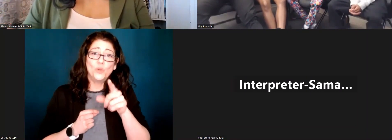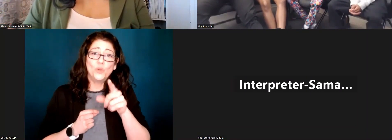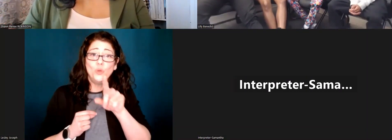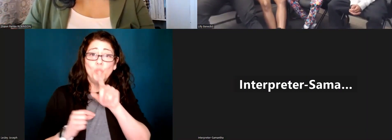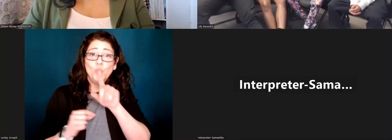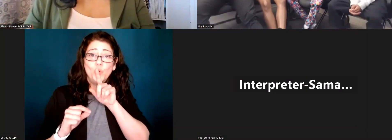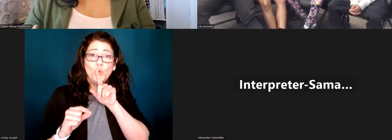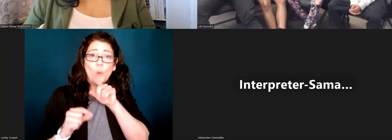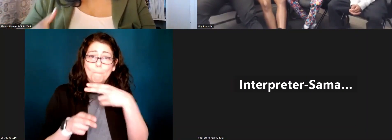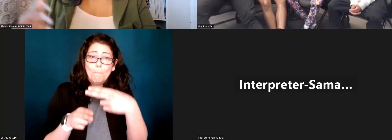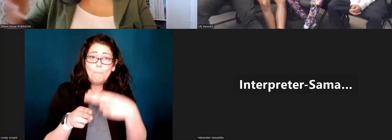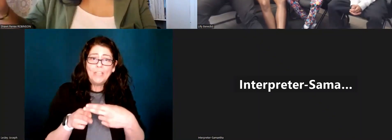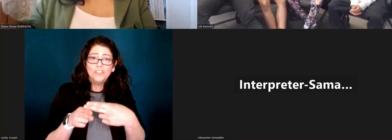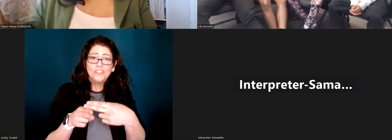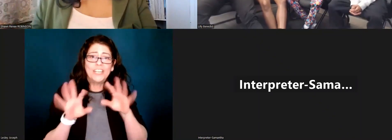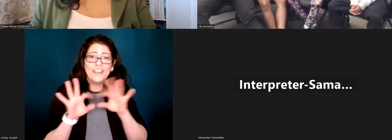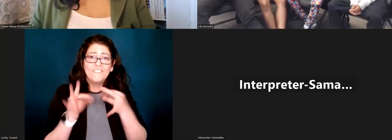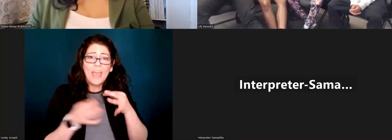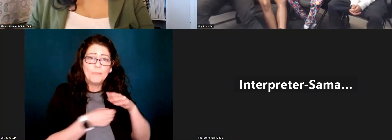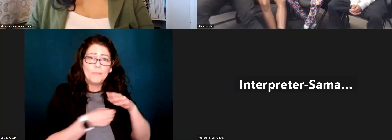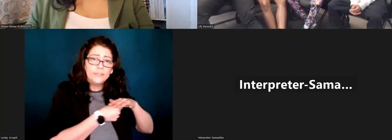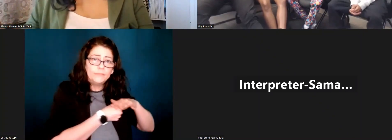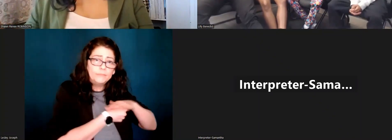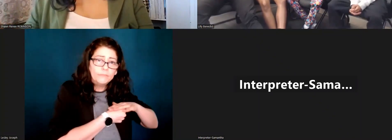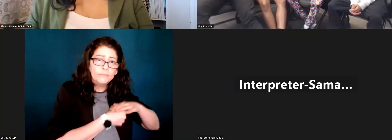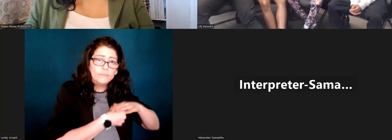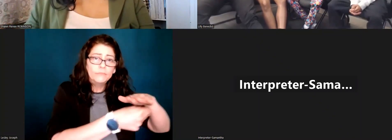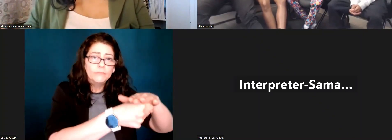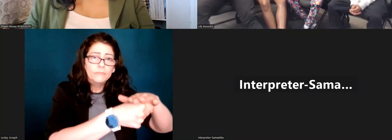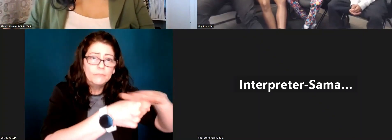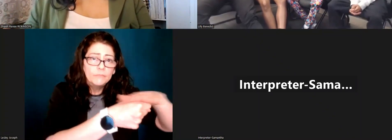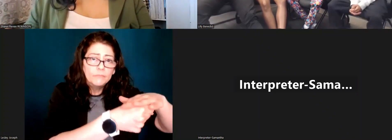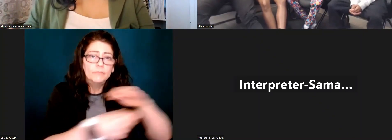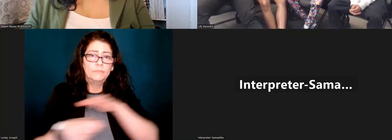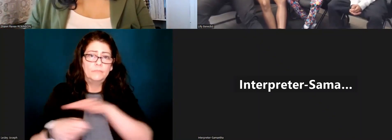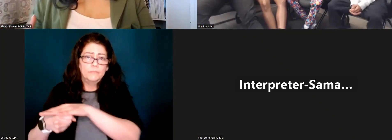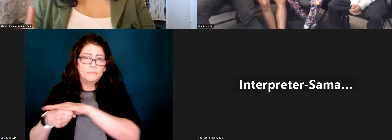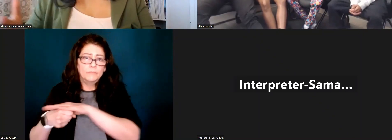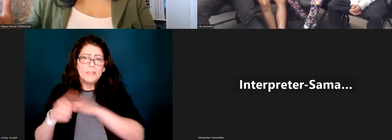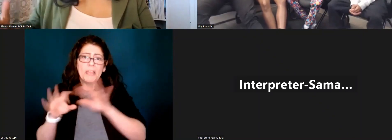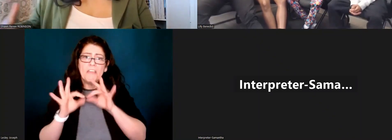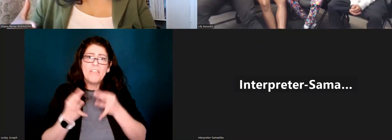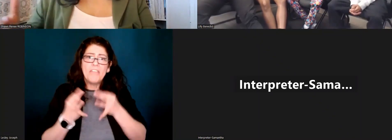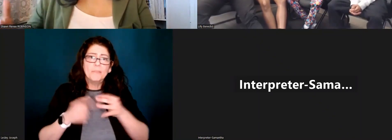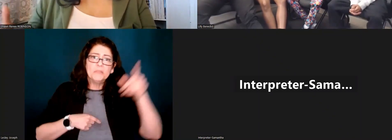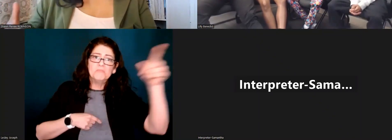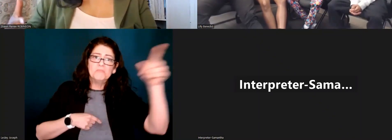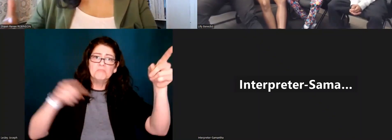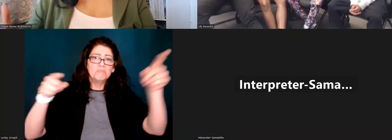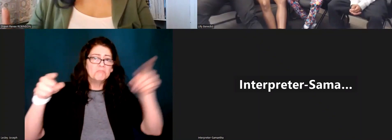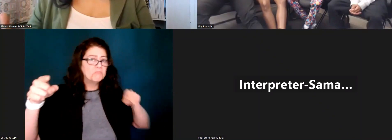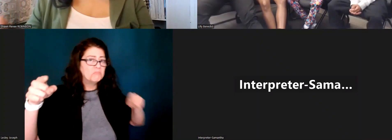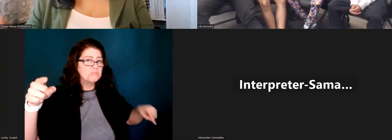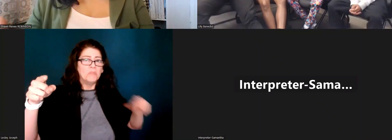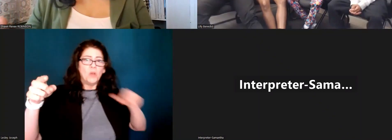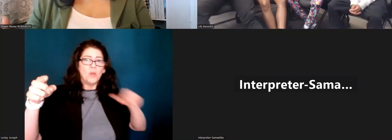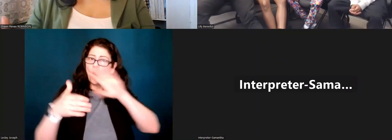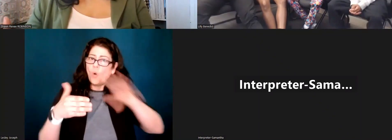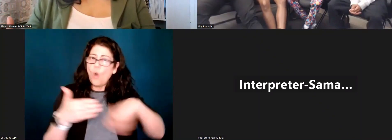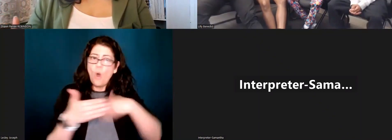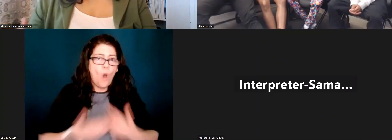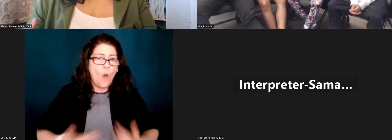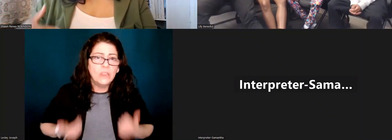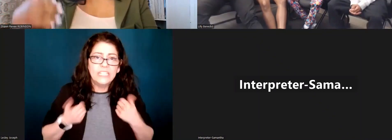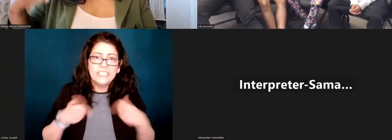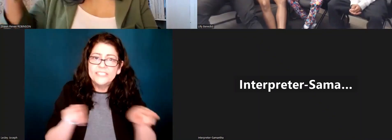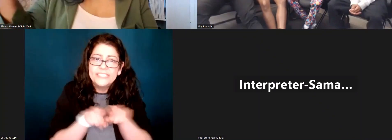regional. We all have extended family. We don't all live together in the same